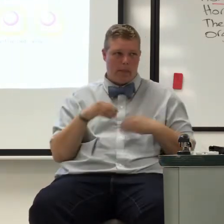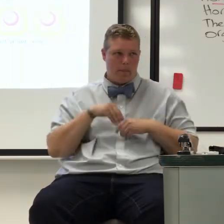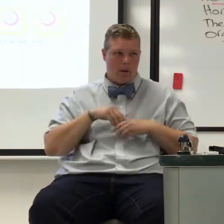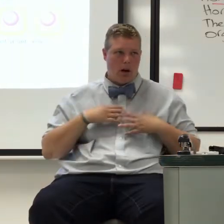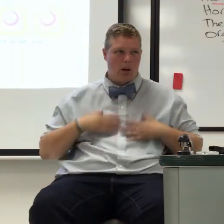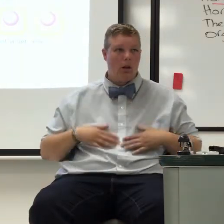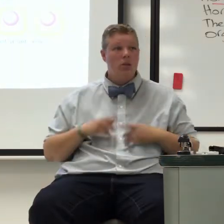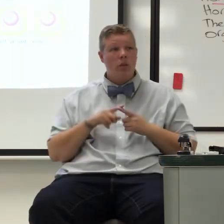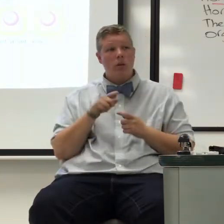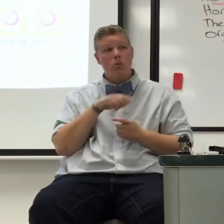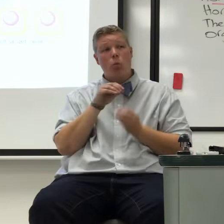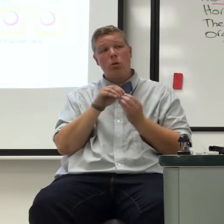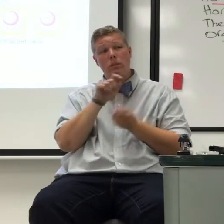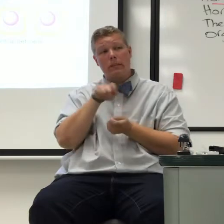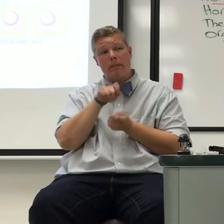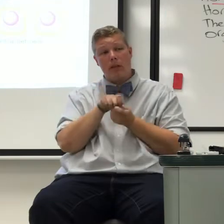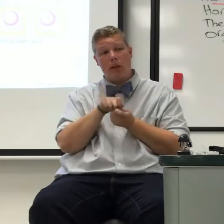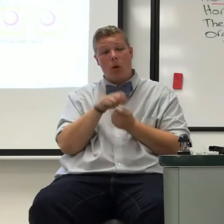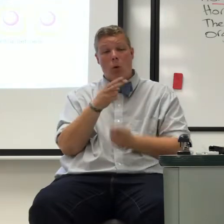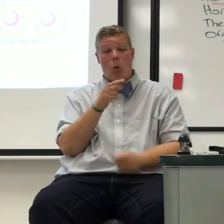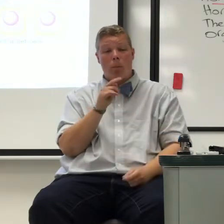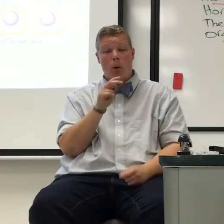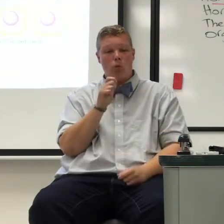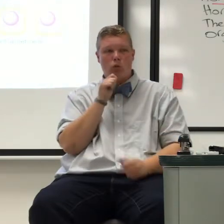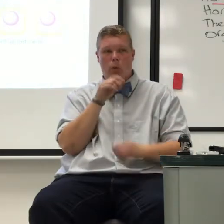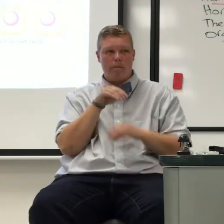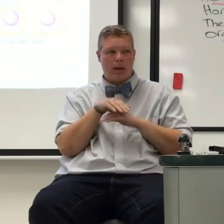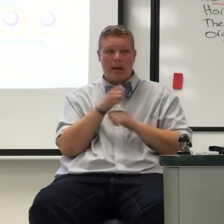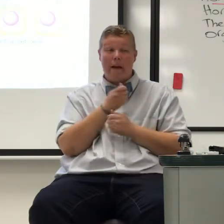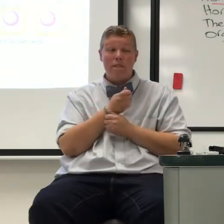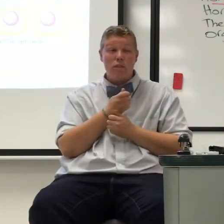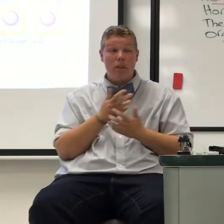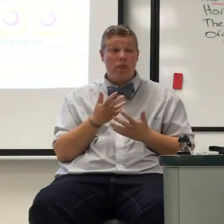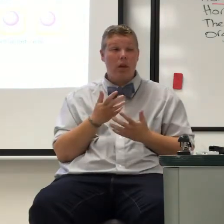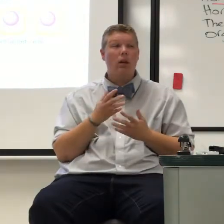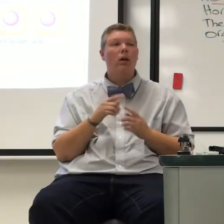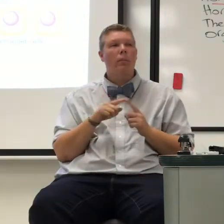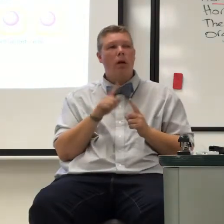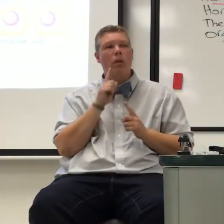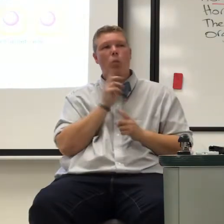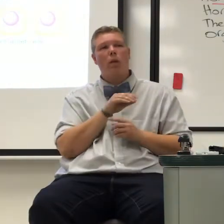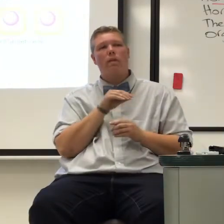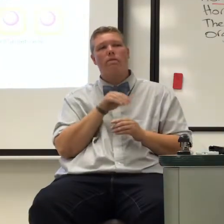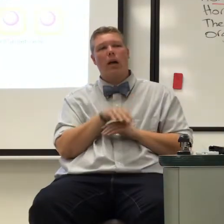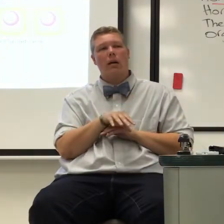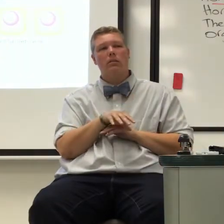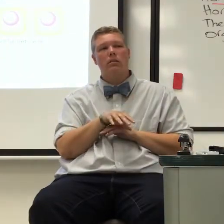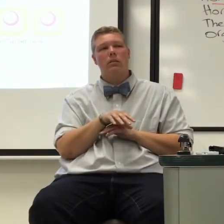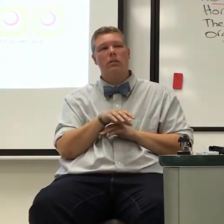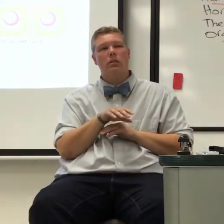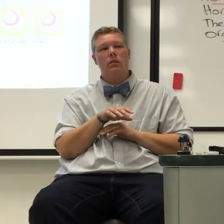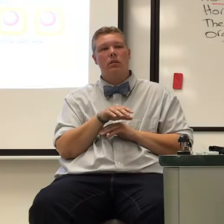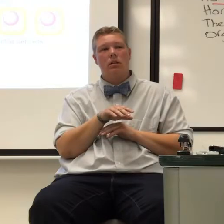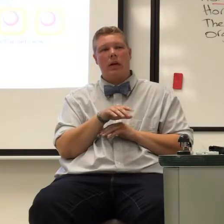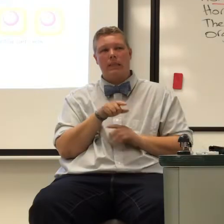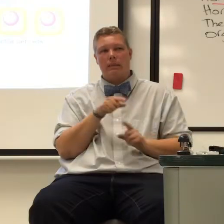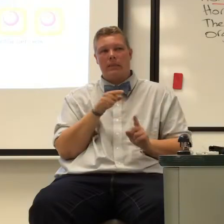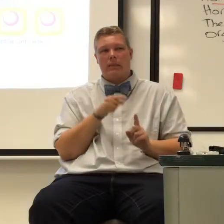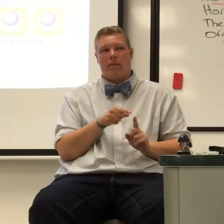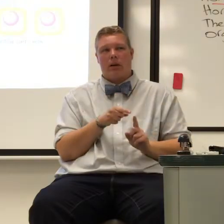There's some specificity. Hormones don't affect everything. They only affect a